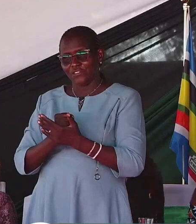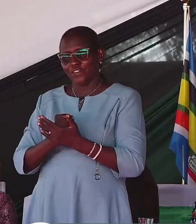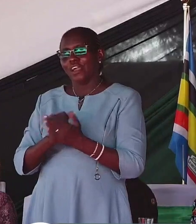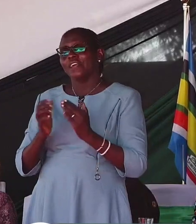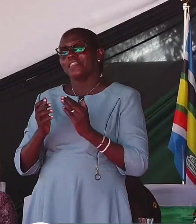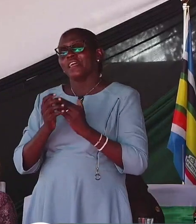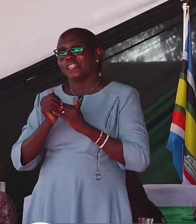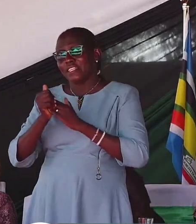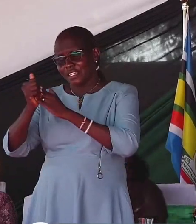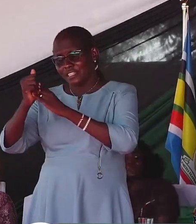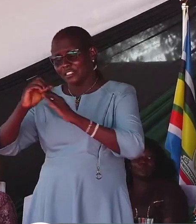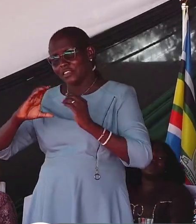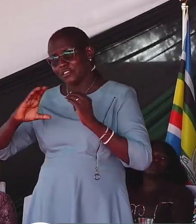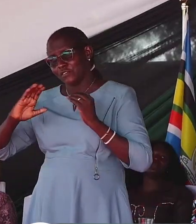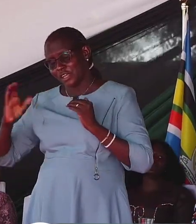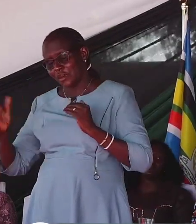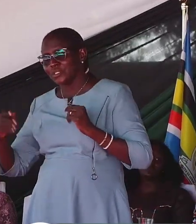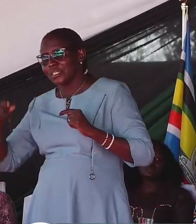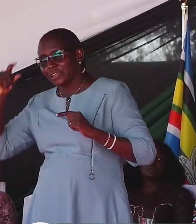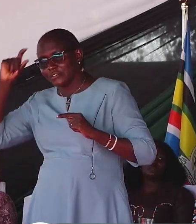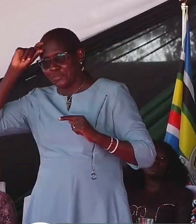county government